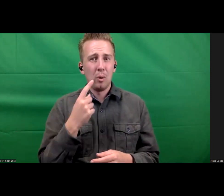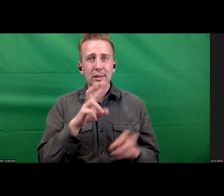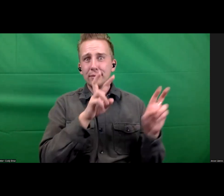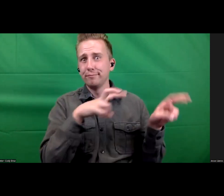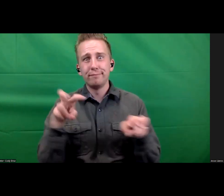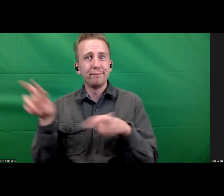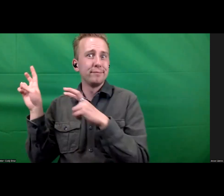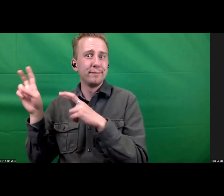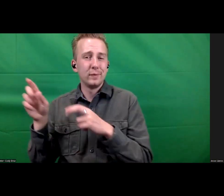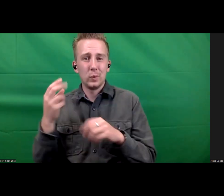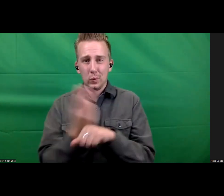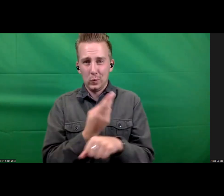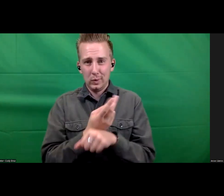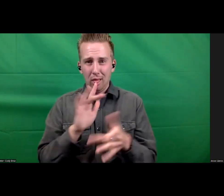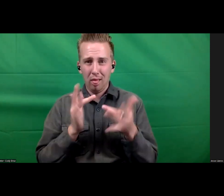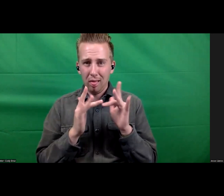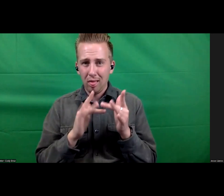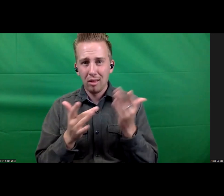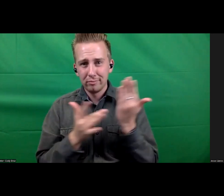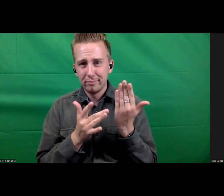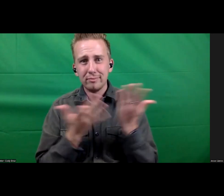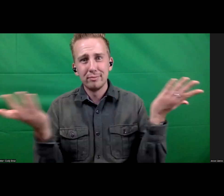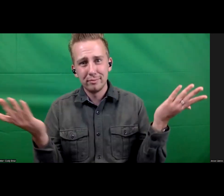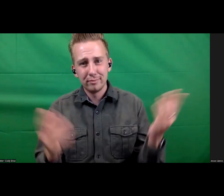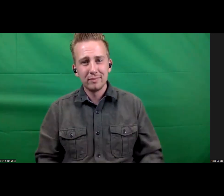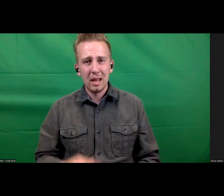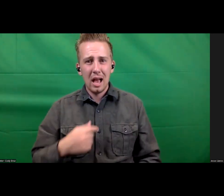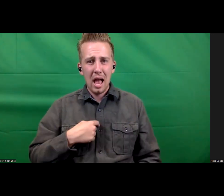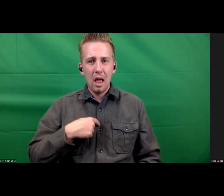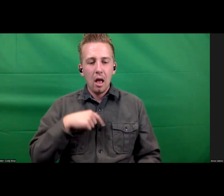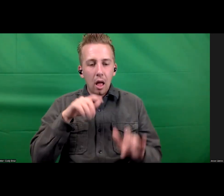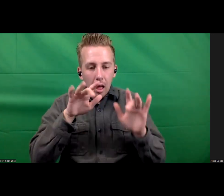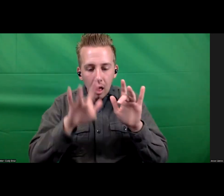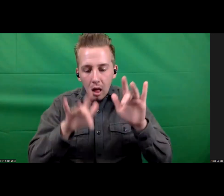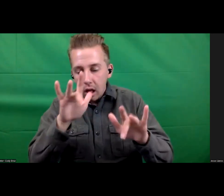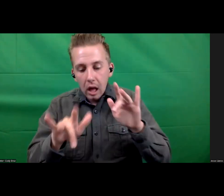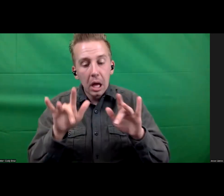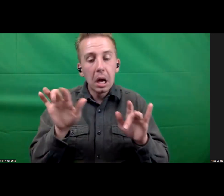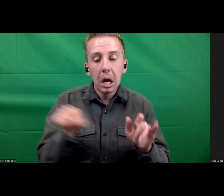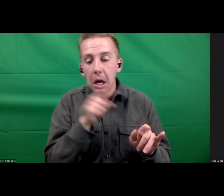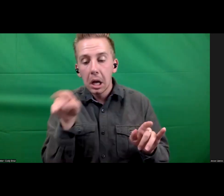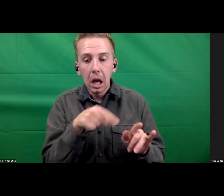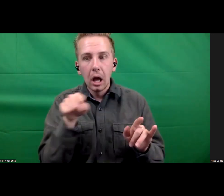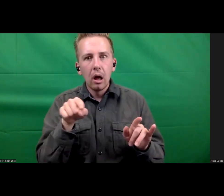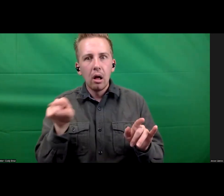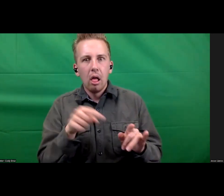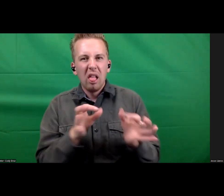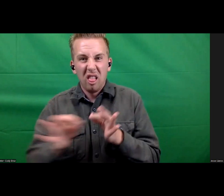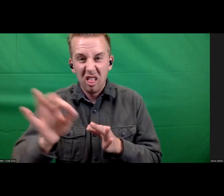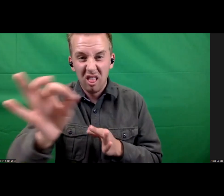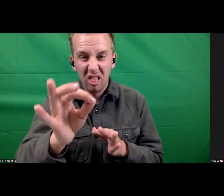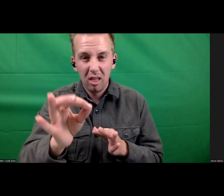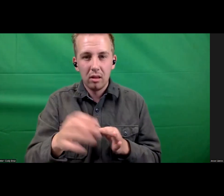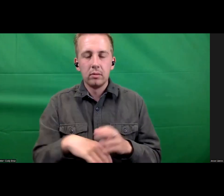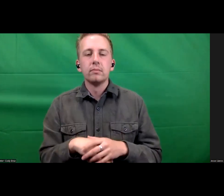by using the buttons here, I think it skipped over a slide or two. So since we're here, let's look